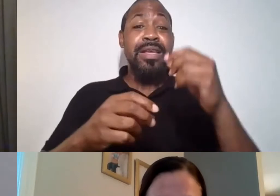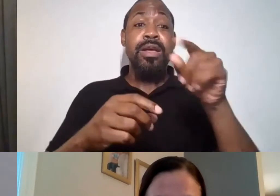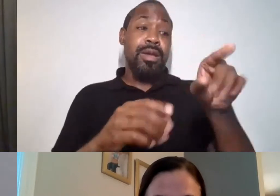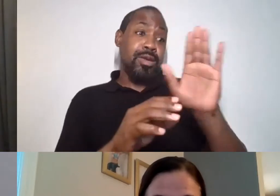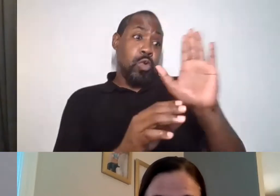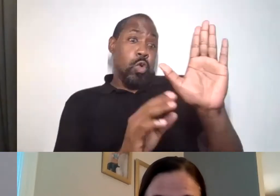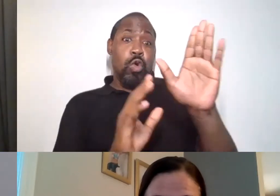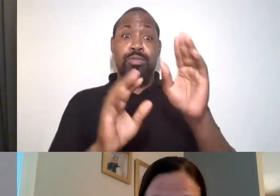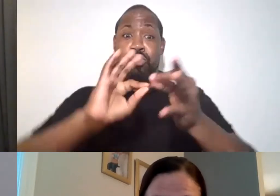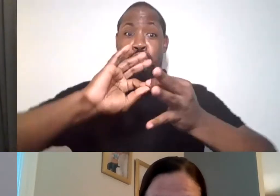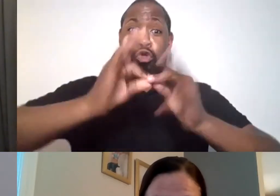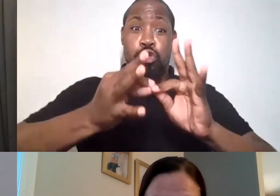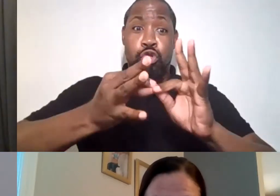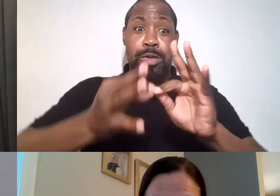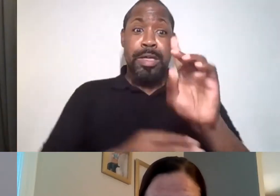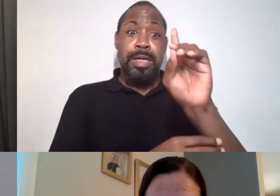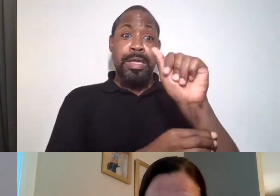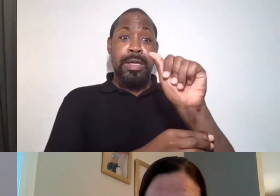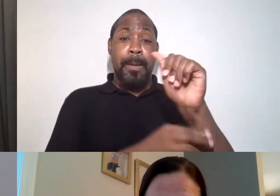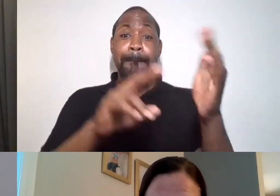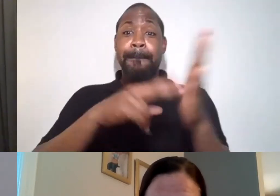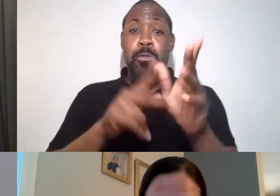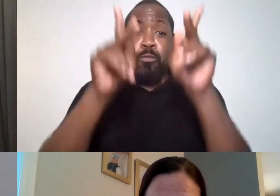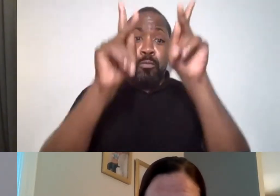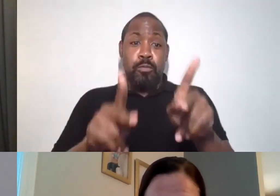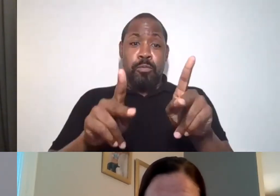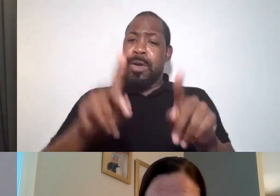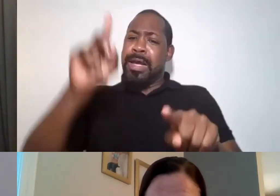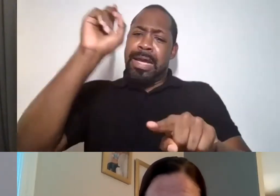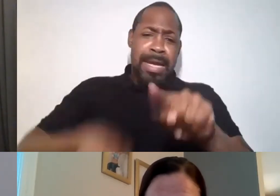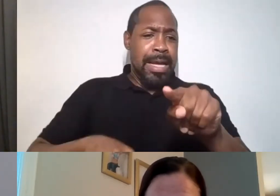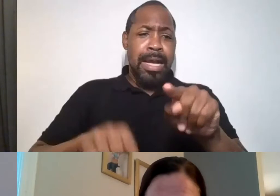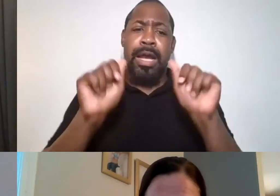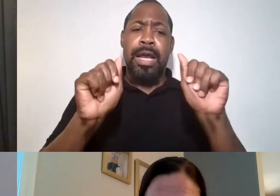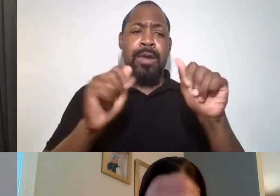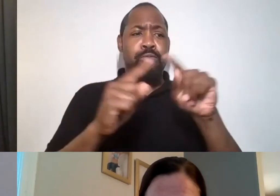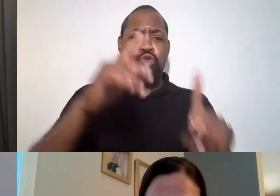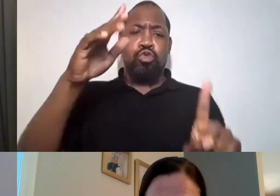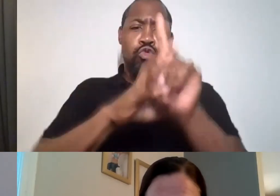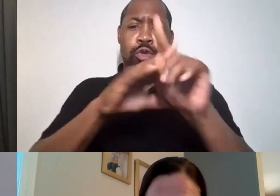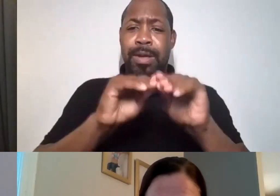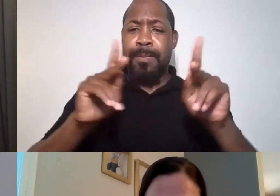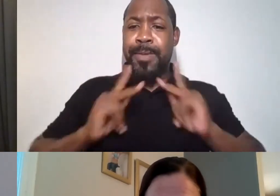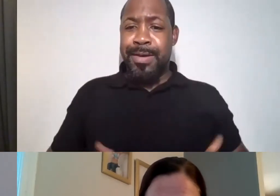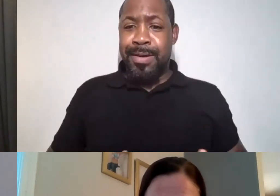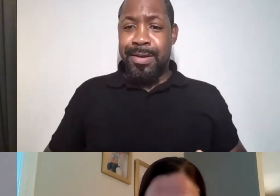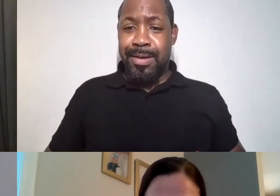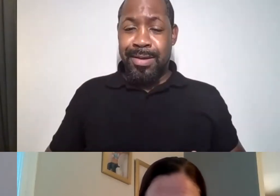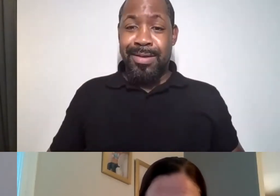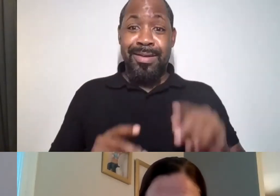is saying the interpretation for people with disabilities is